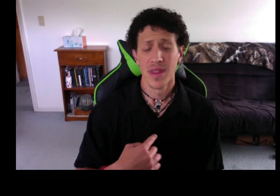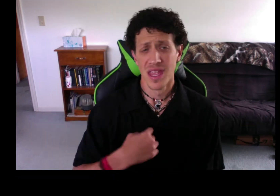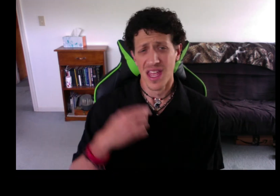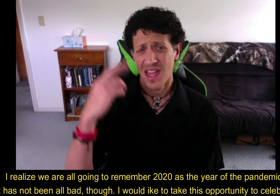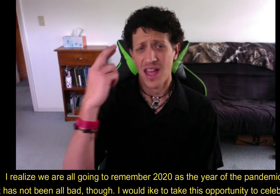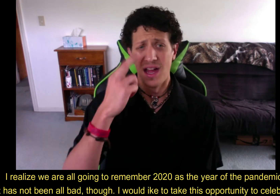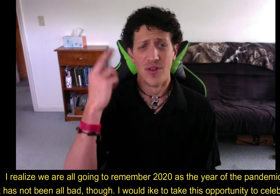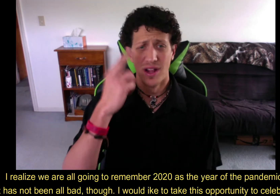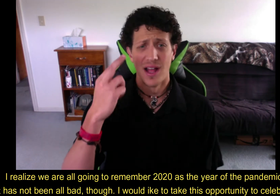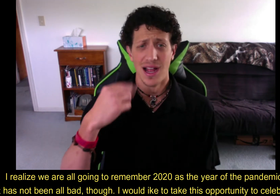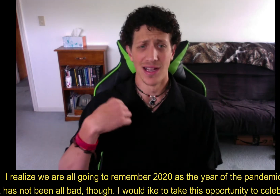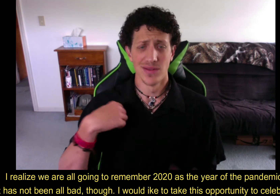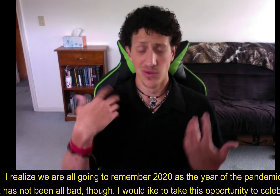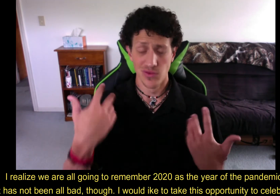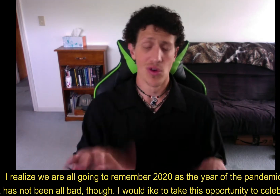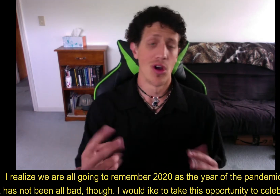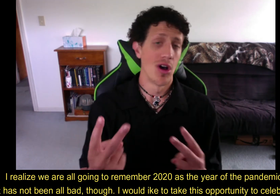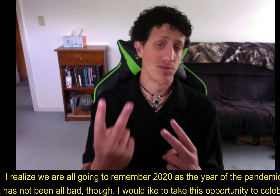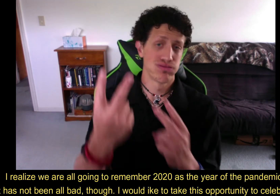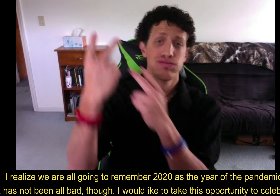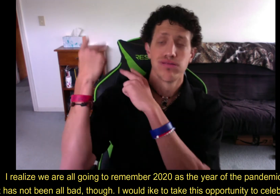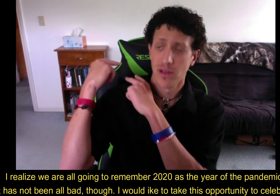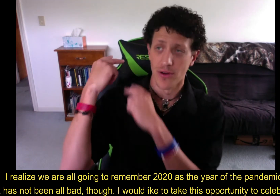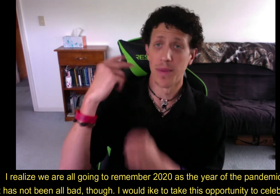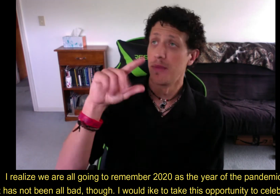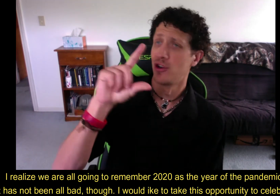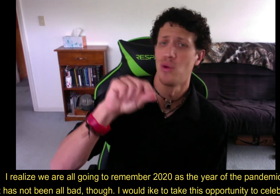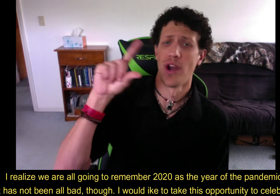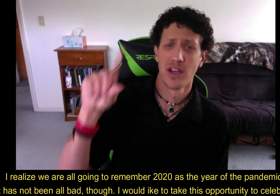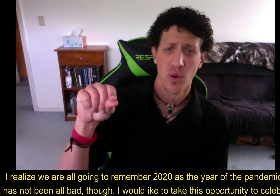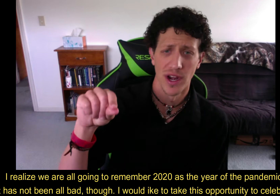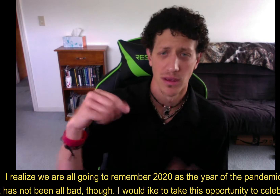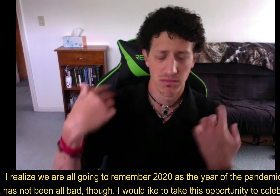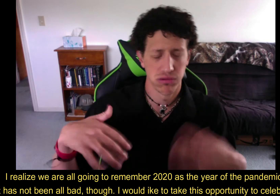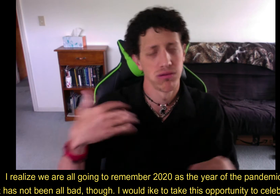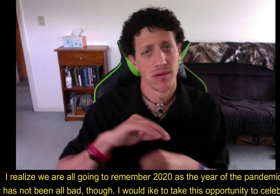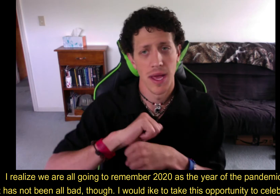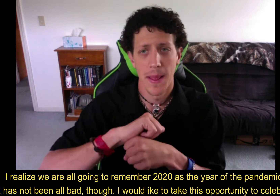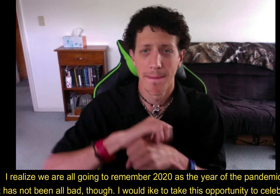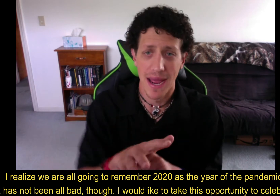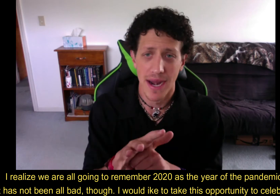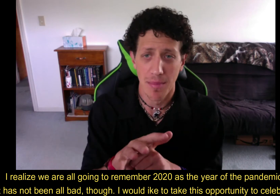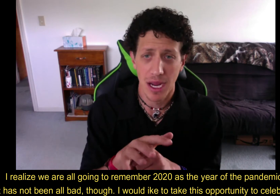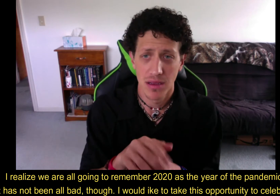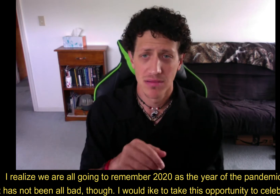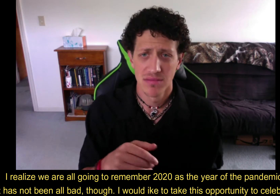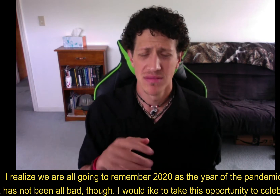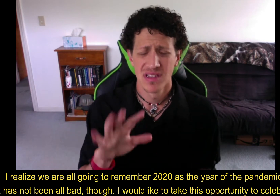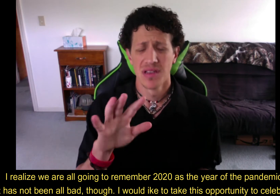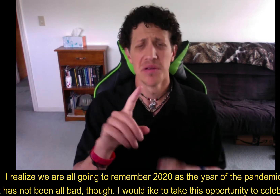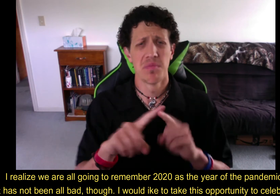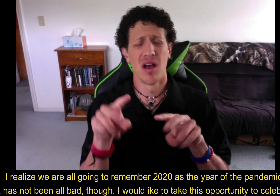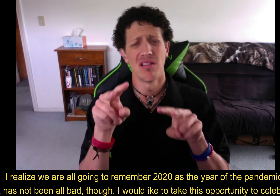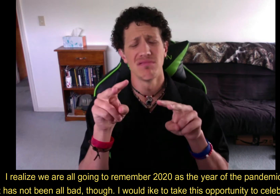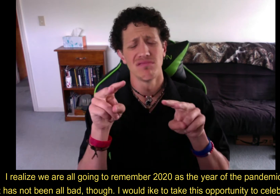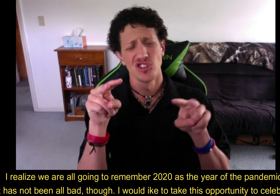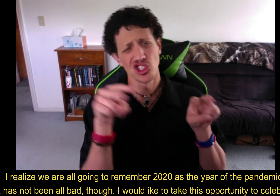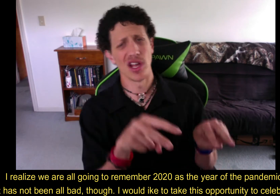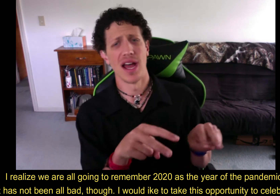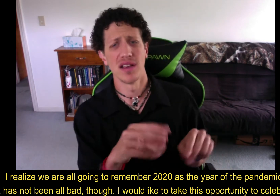I realize we're all going to remember the 2020 pandemic. But look at it,